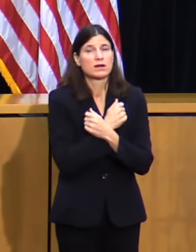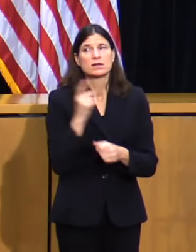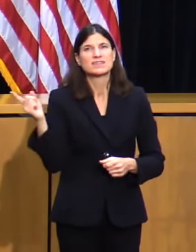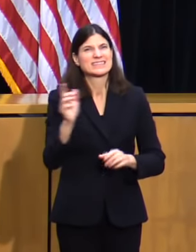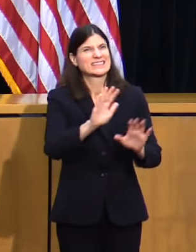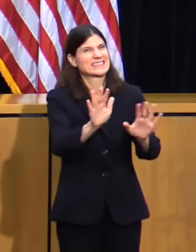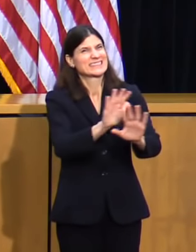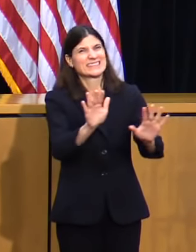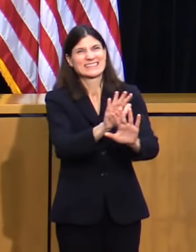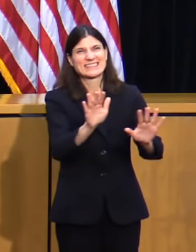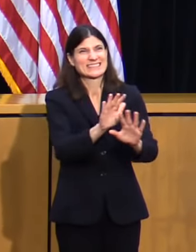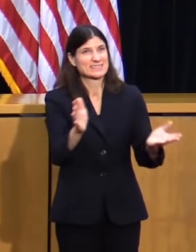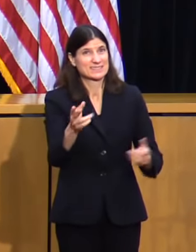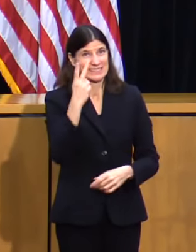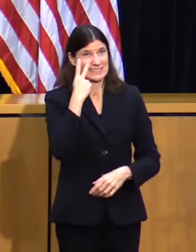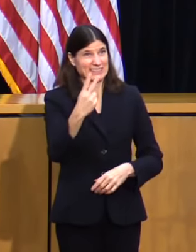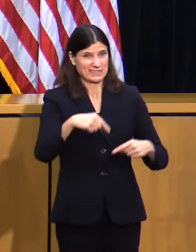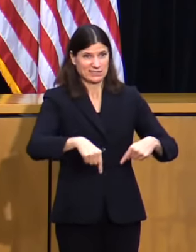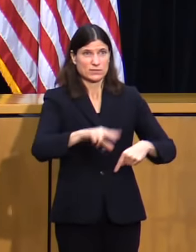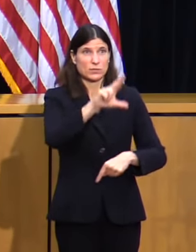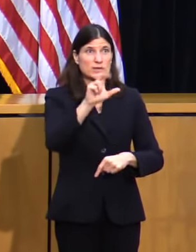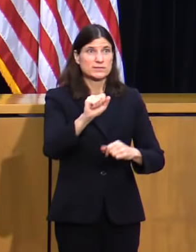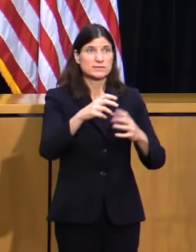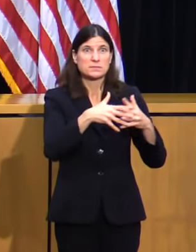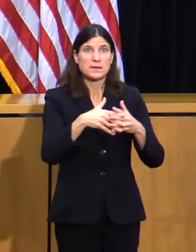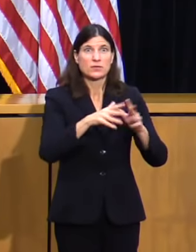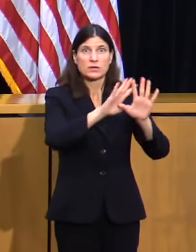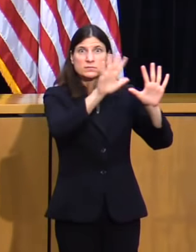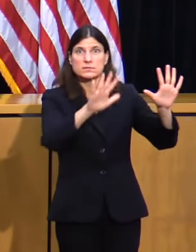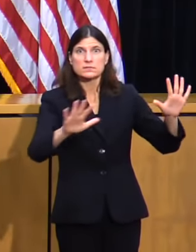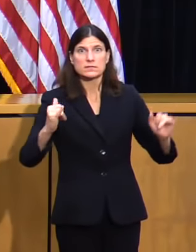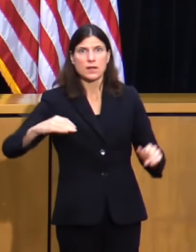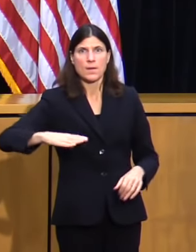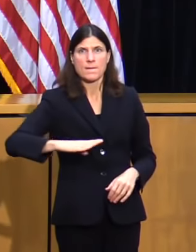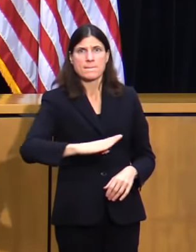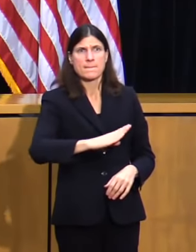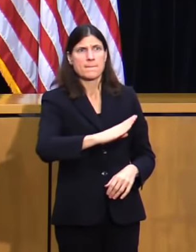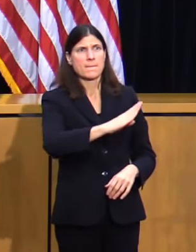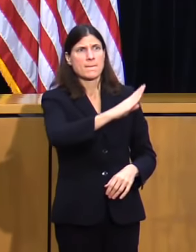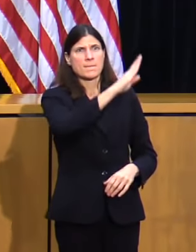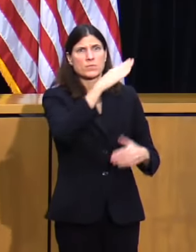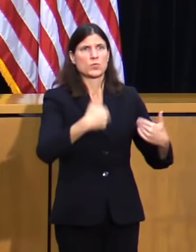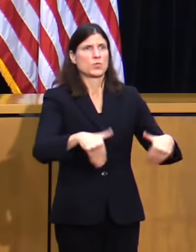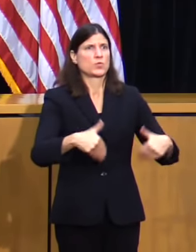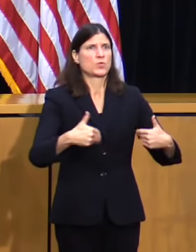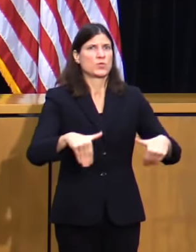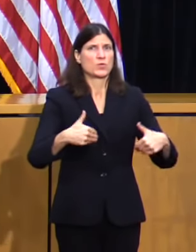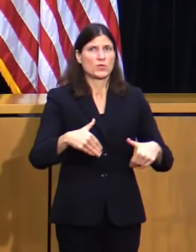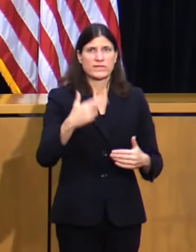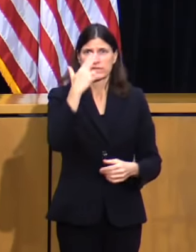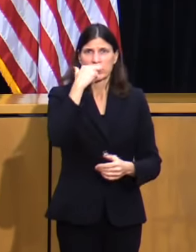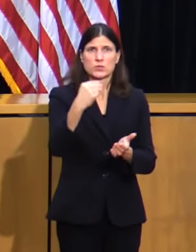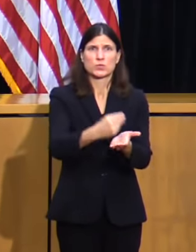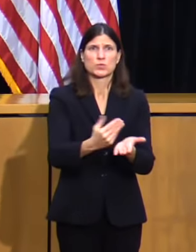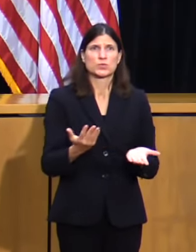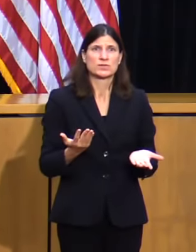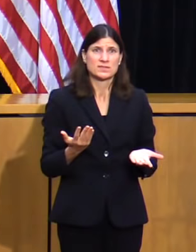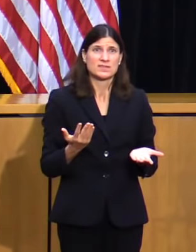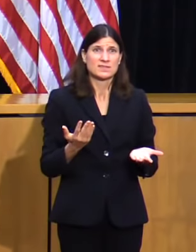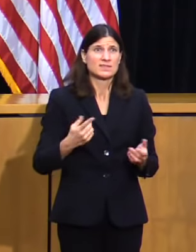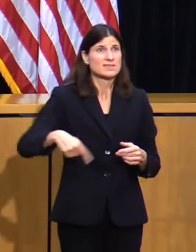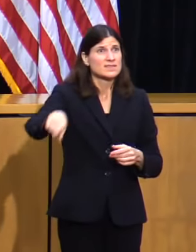of what's been driving the increase in cases and hospitalizations is in many respects what I would call the individual acts